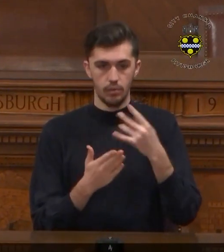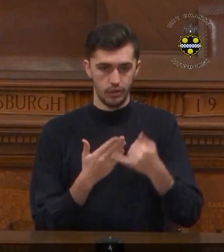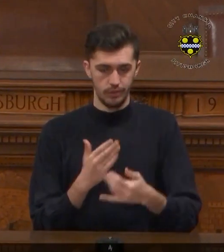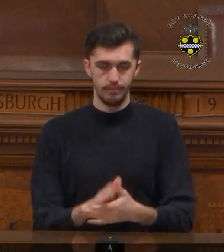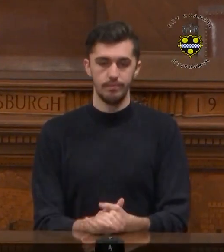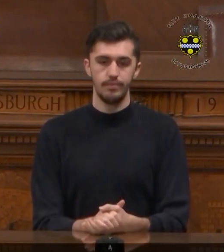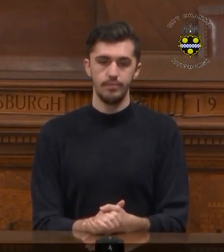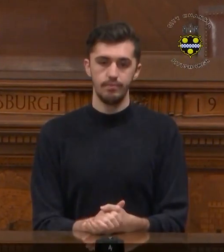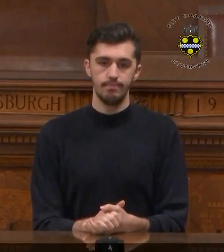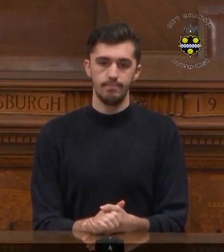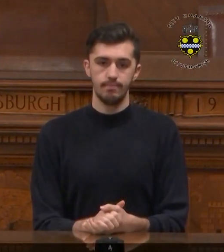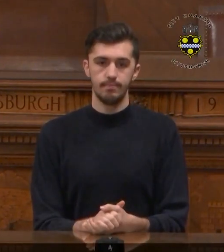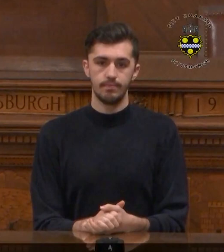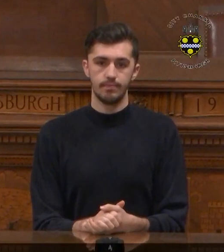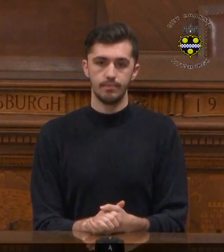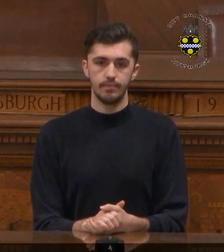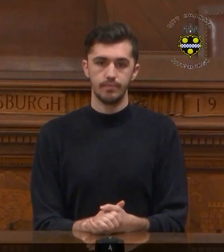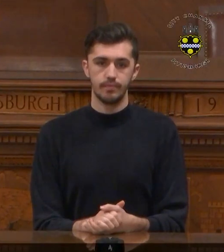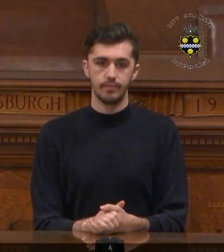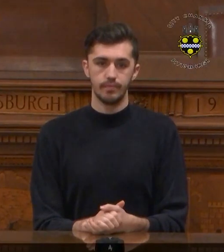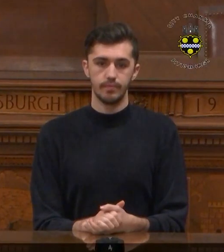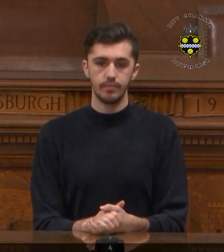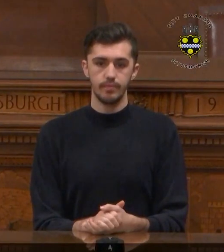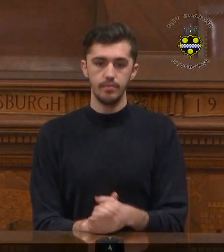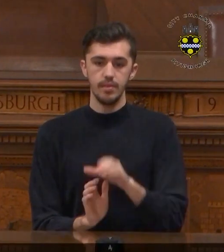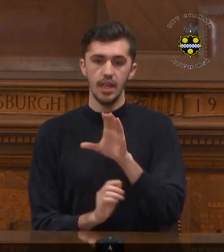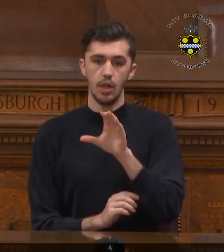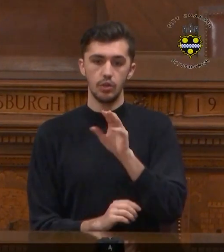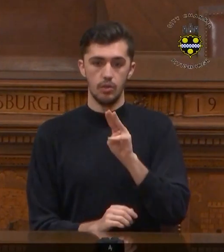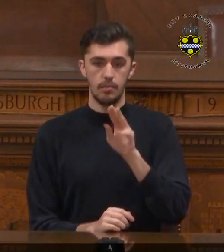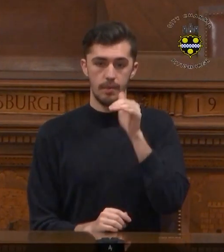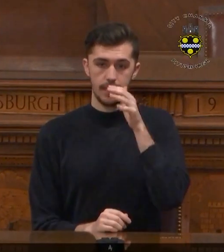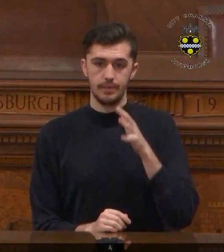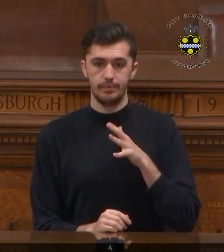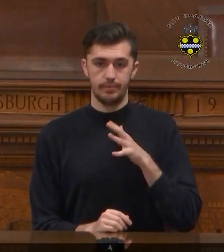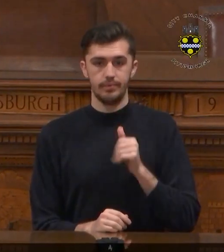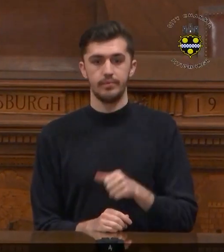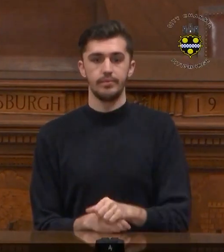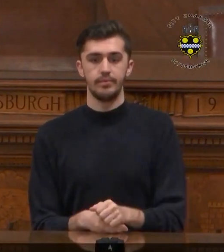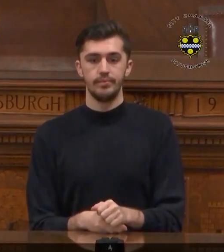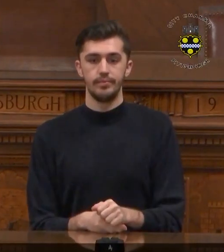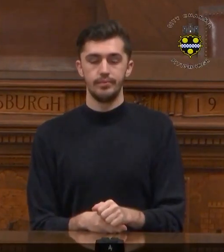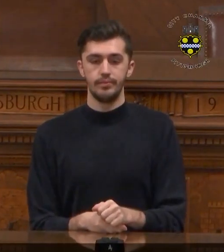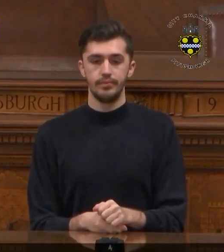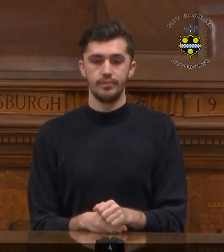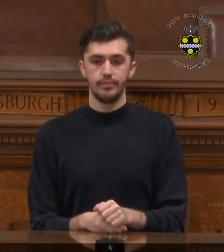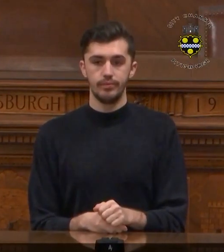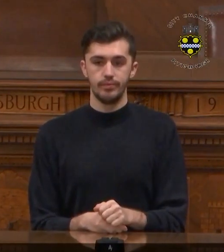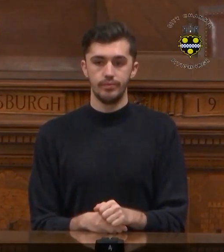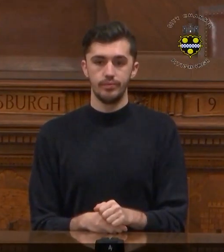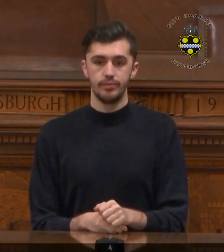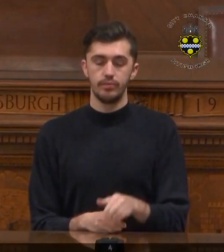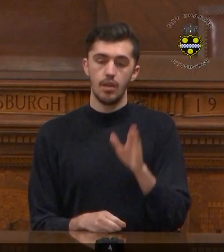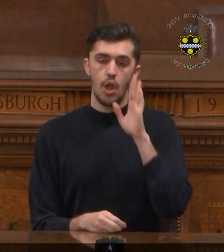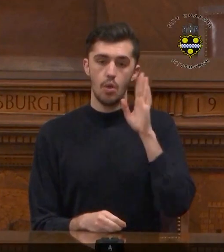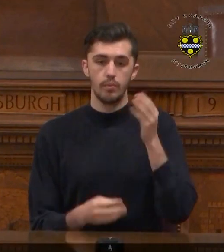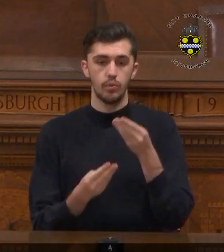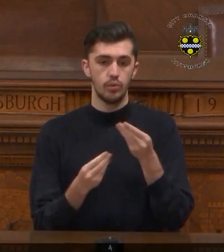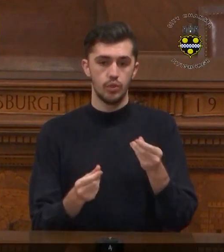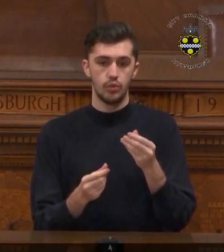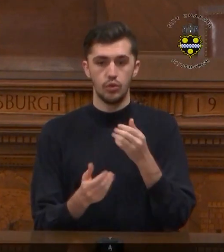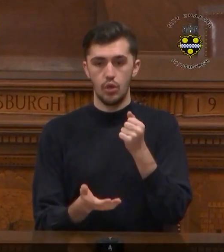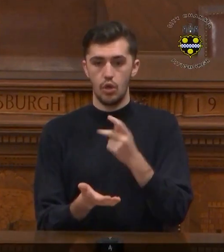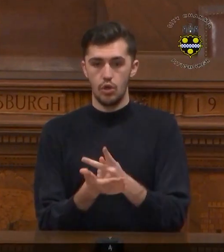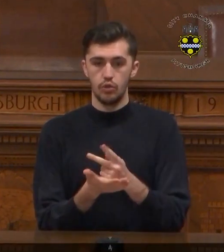projects. Councilman Corey O'Connor presents Bill 2386, resolution authorizing a